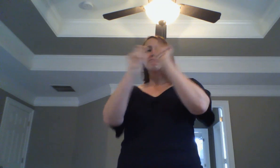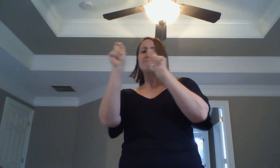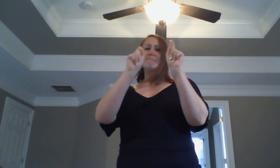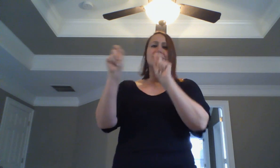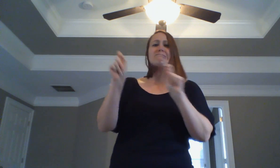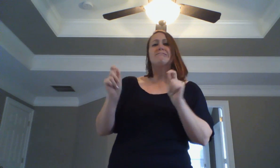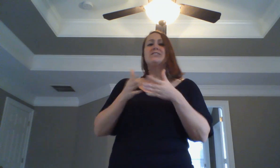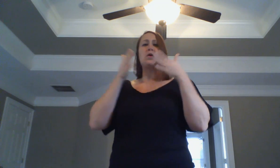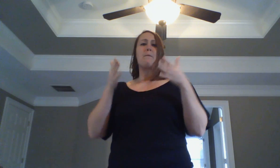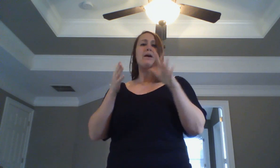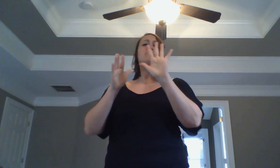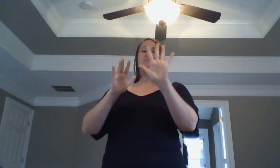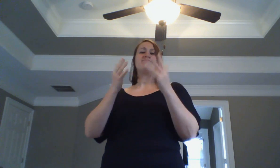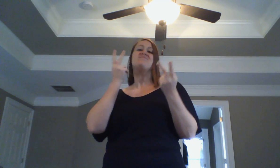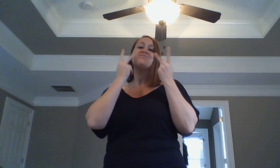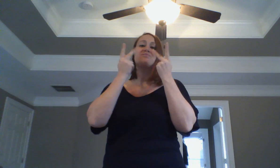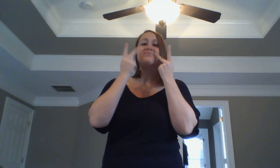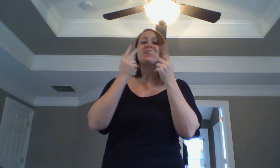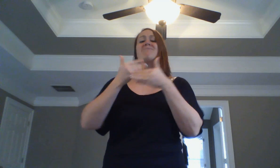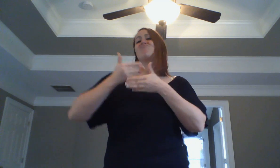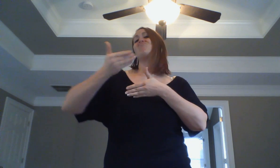white now. What is